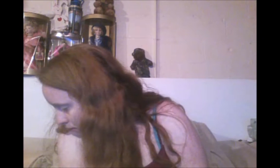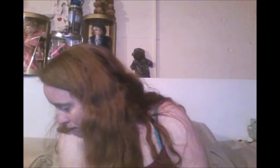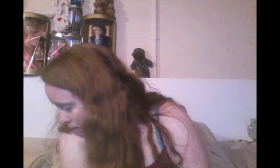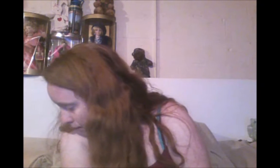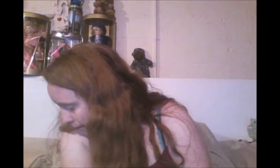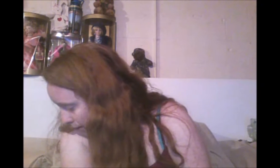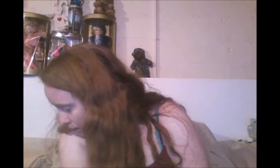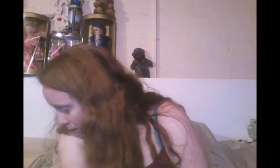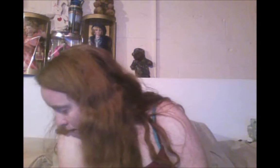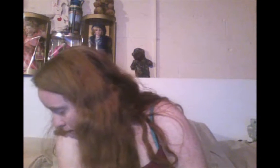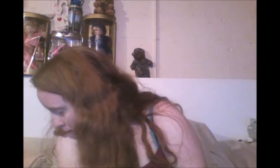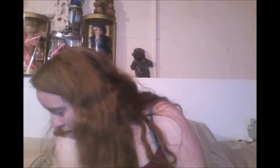What haven't I done yet?